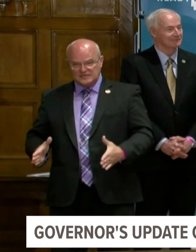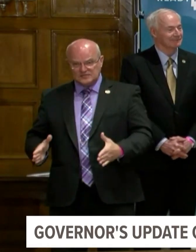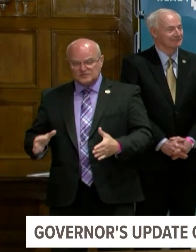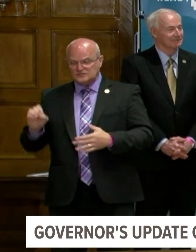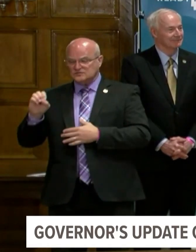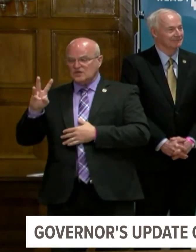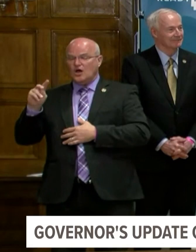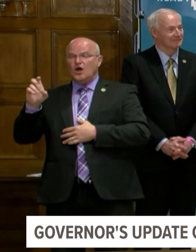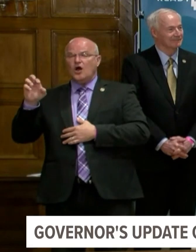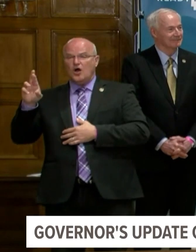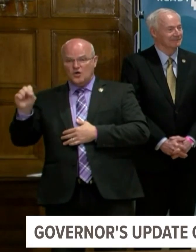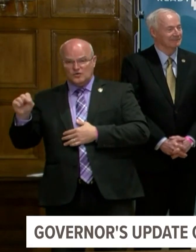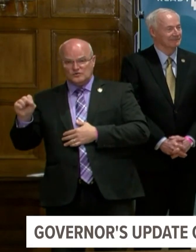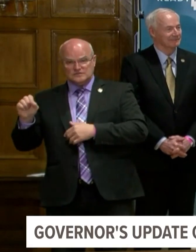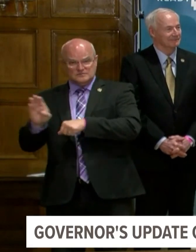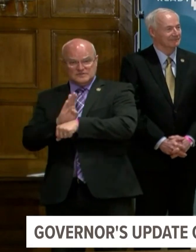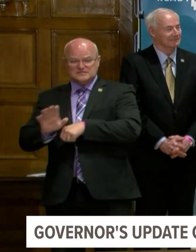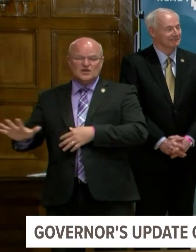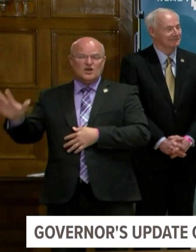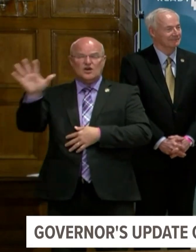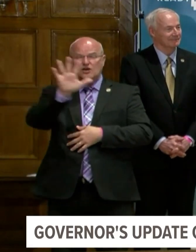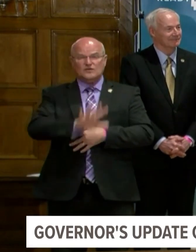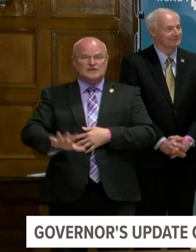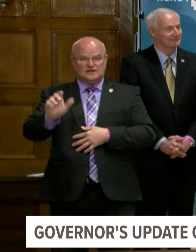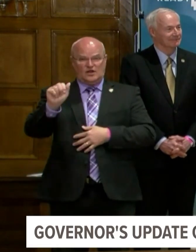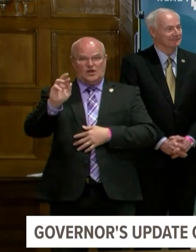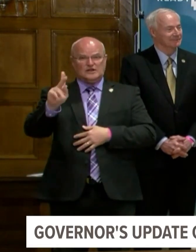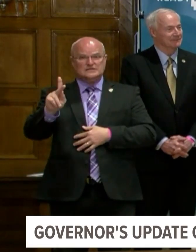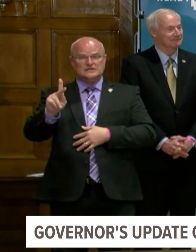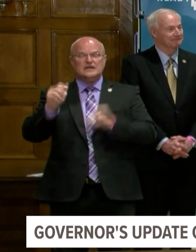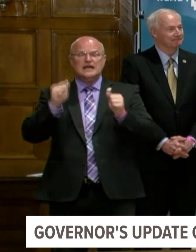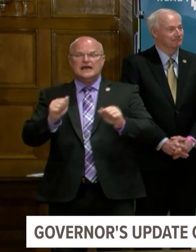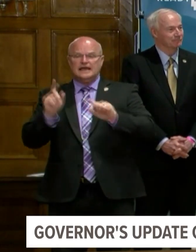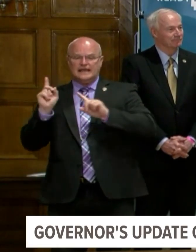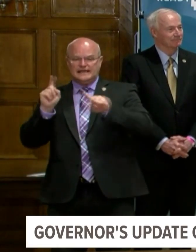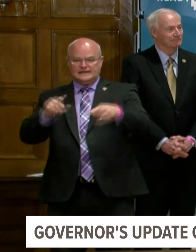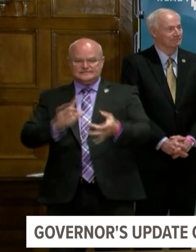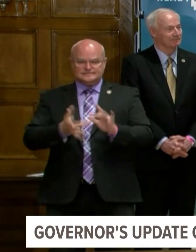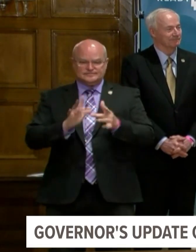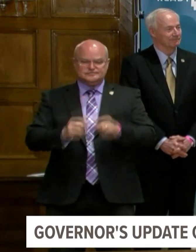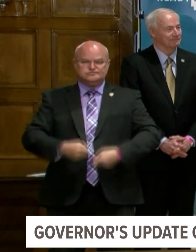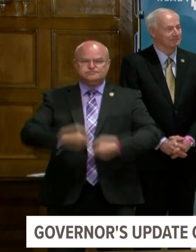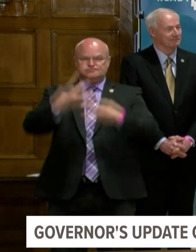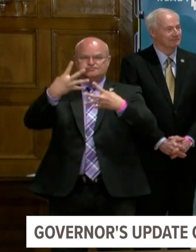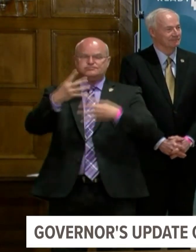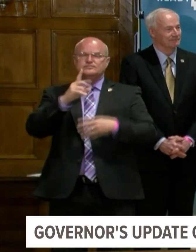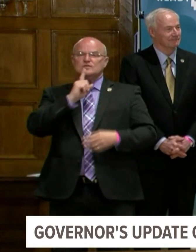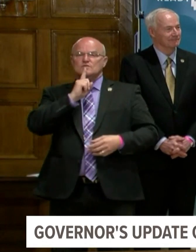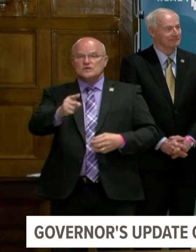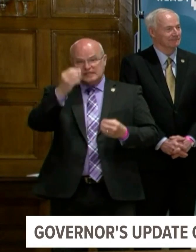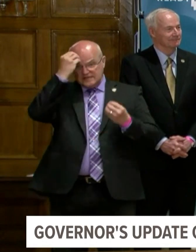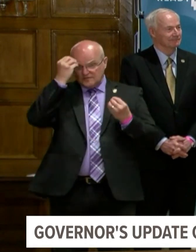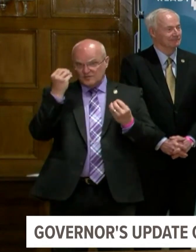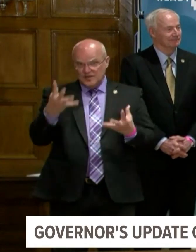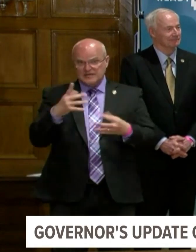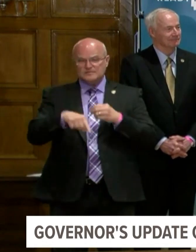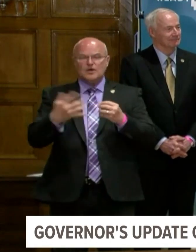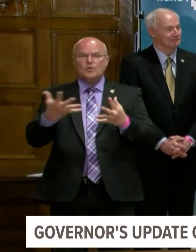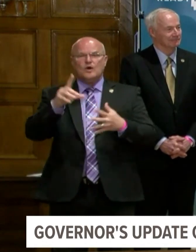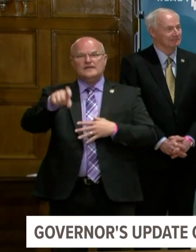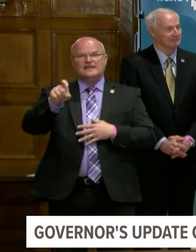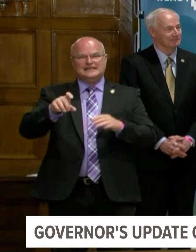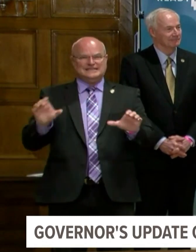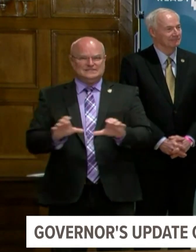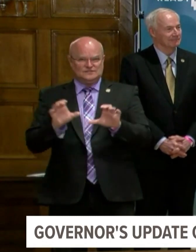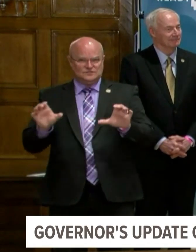managers, owners of enterprises across Arkansas, where they can go get actual factual information about what they're going to